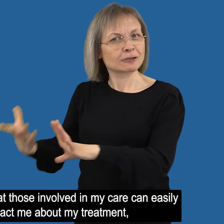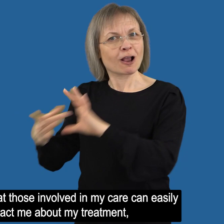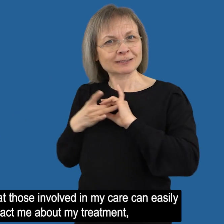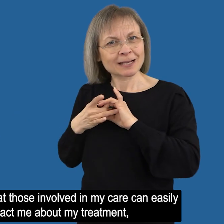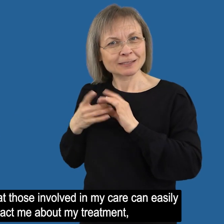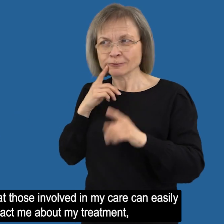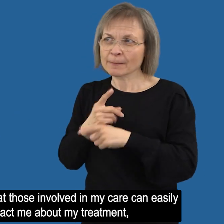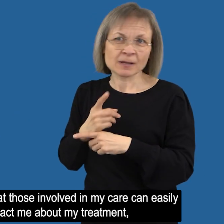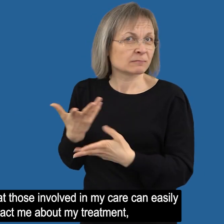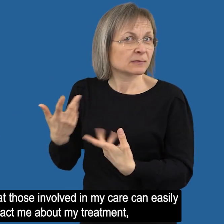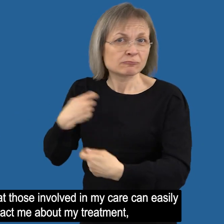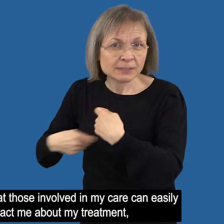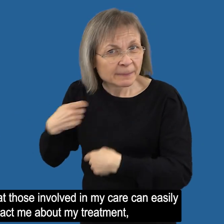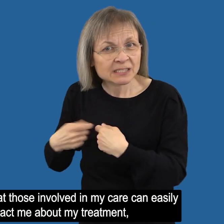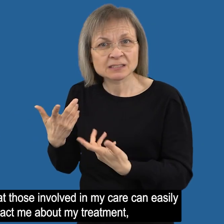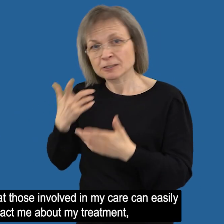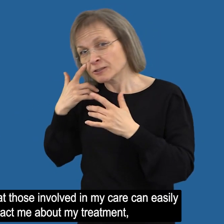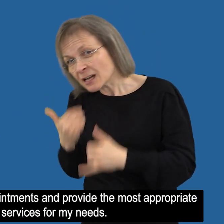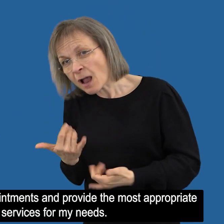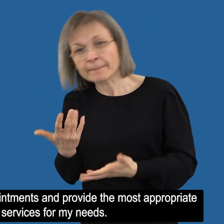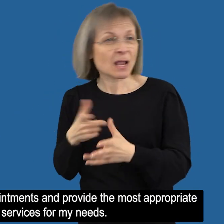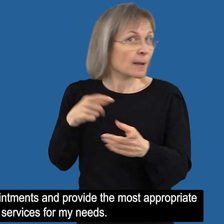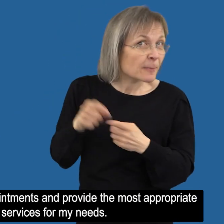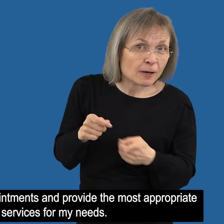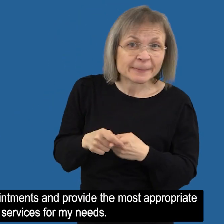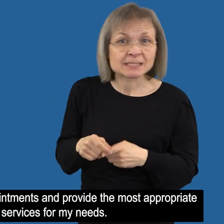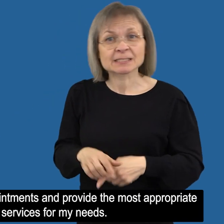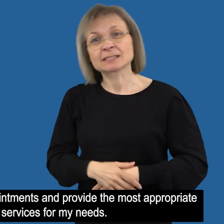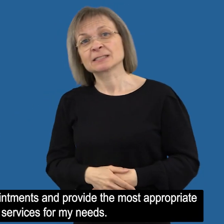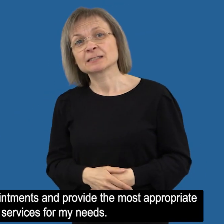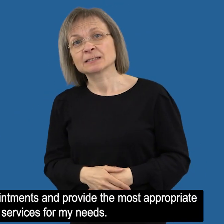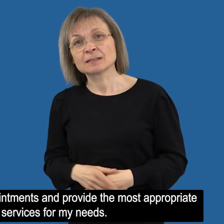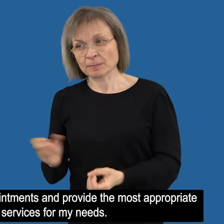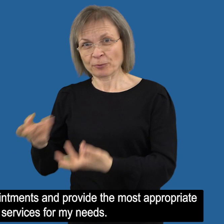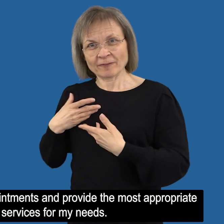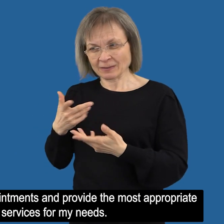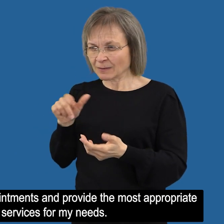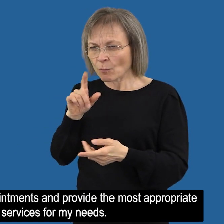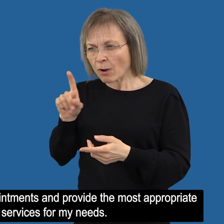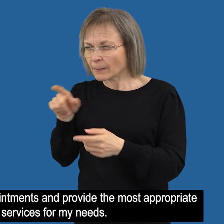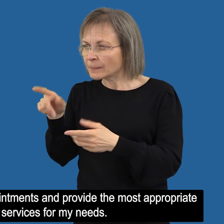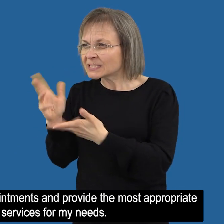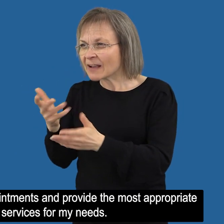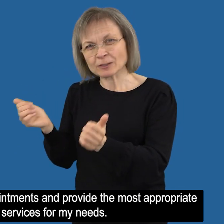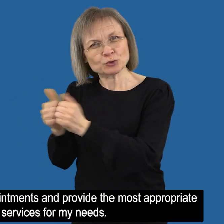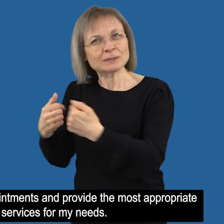contact me about my treatment, checkups or appointments and provide the most appropriate services for my needs.